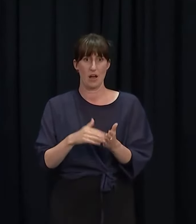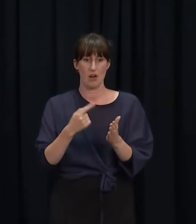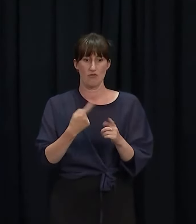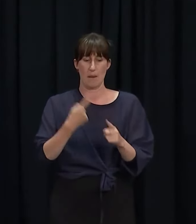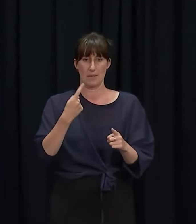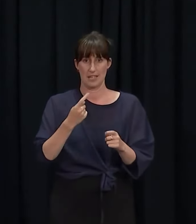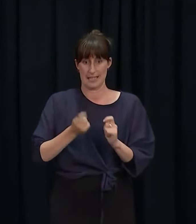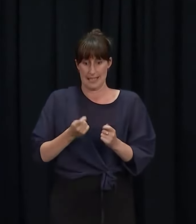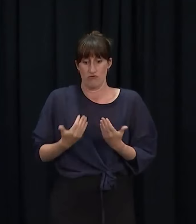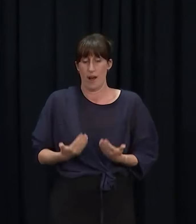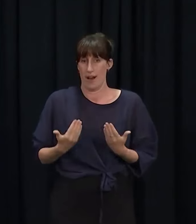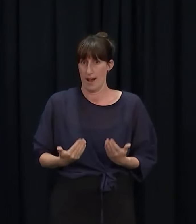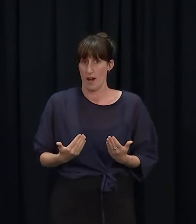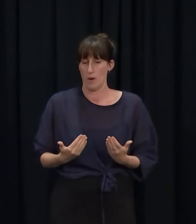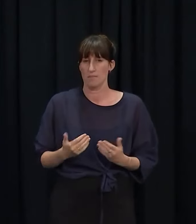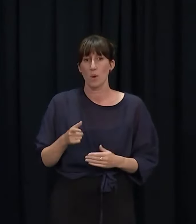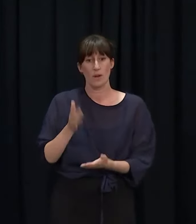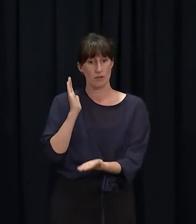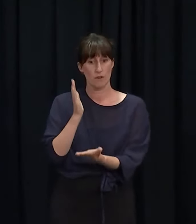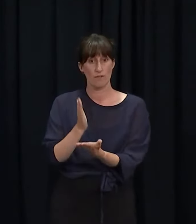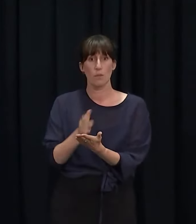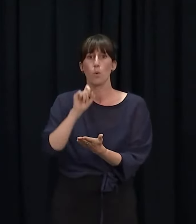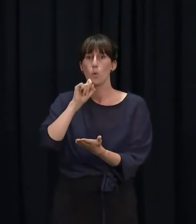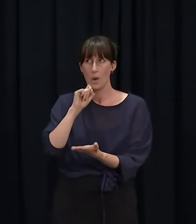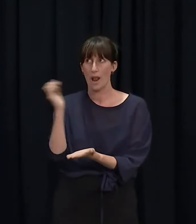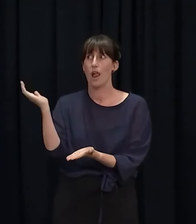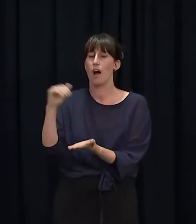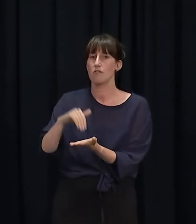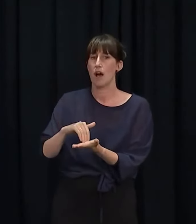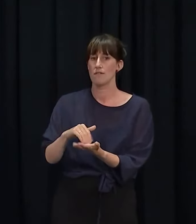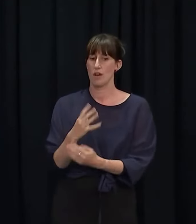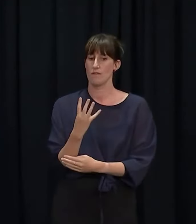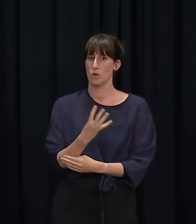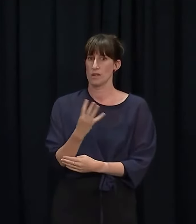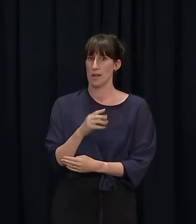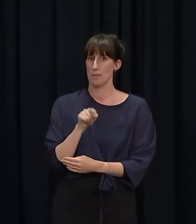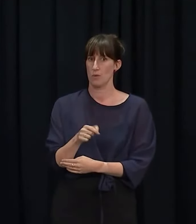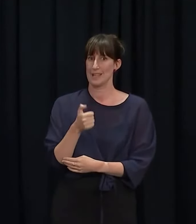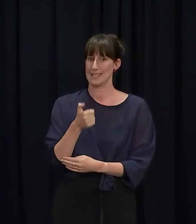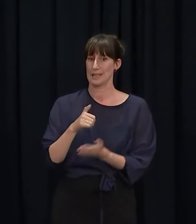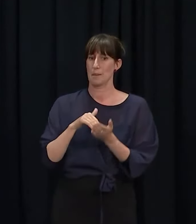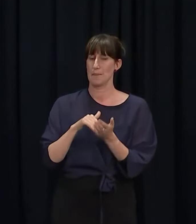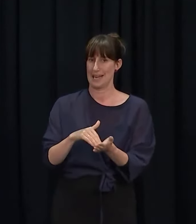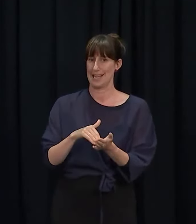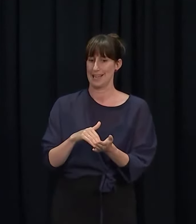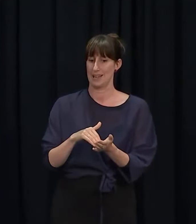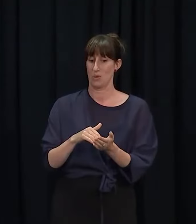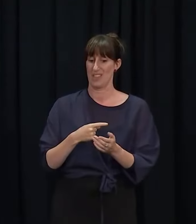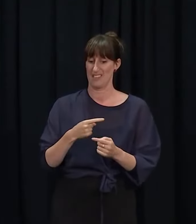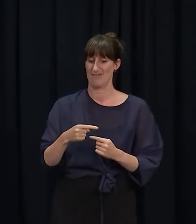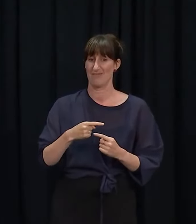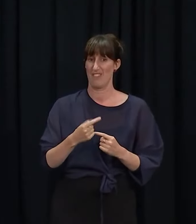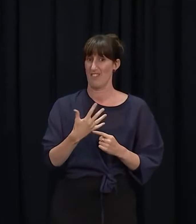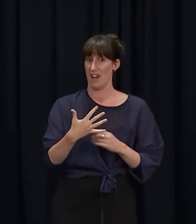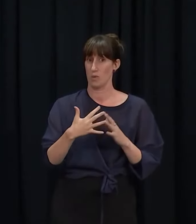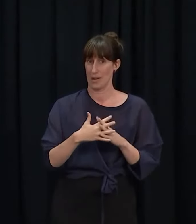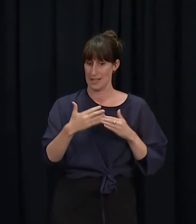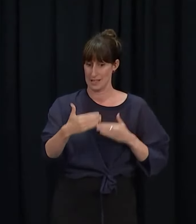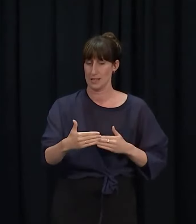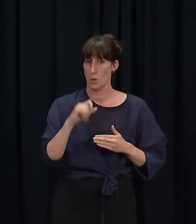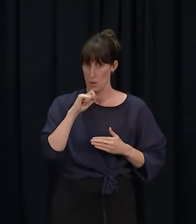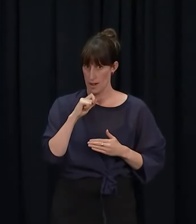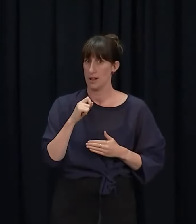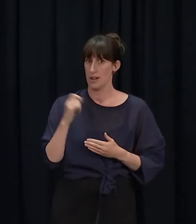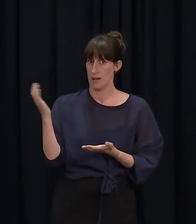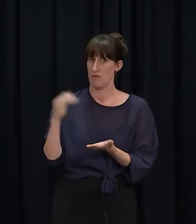have confirmed delivery of an additional 14.6 million over the next 5 weeks. On top of that,